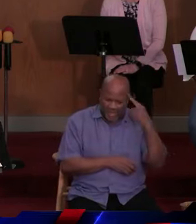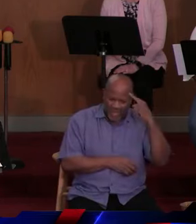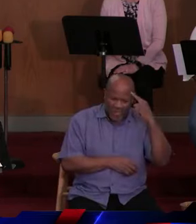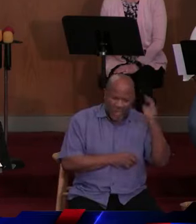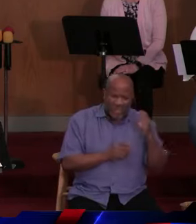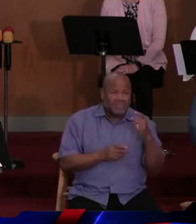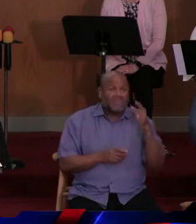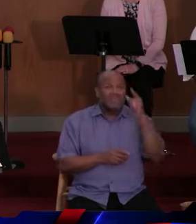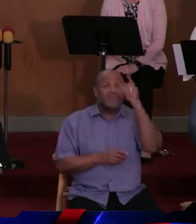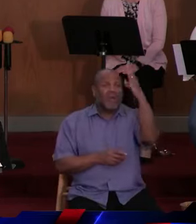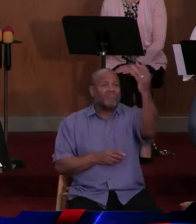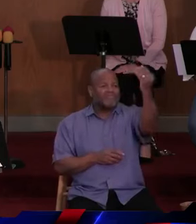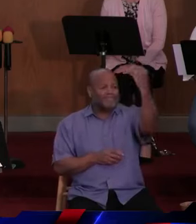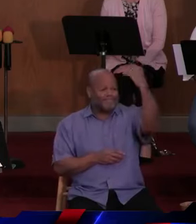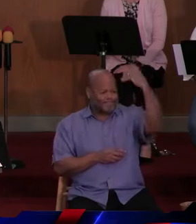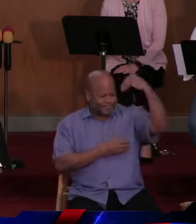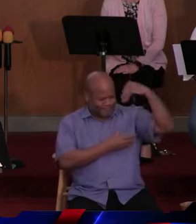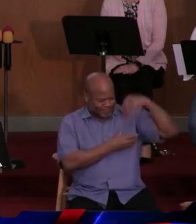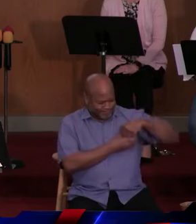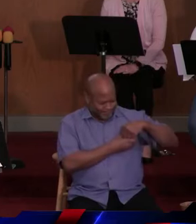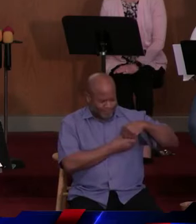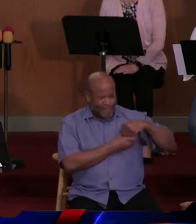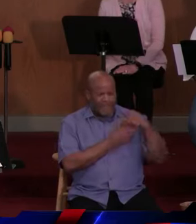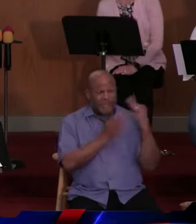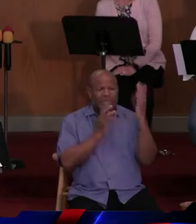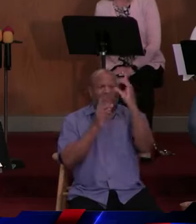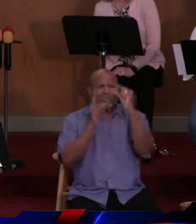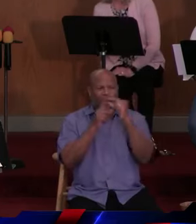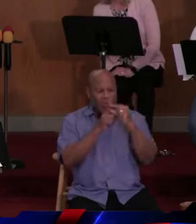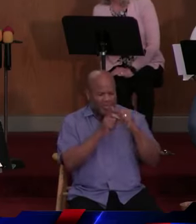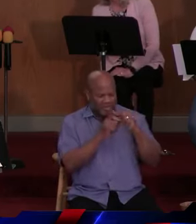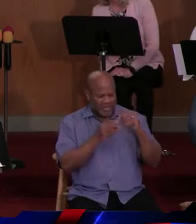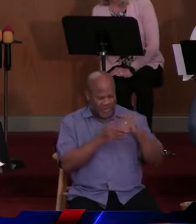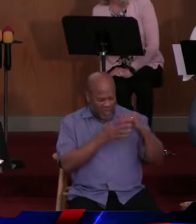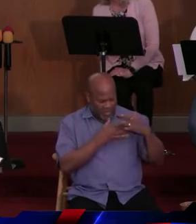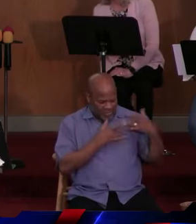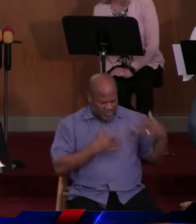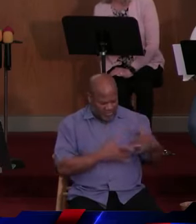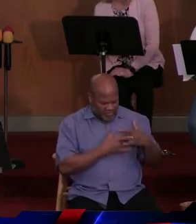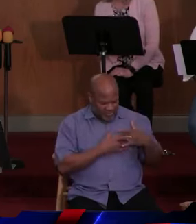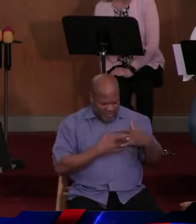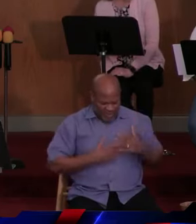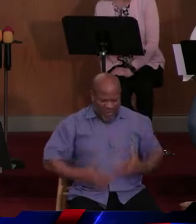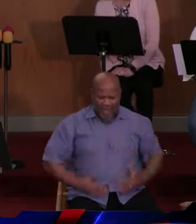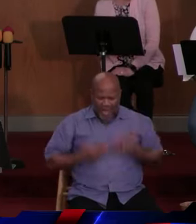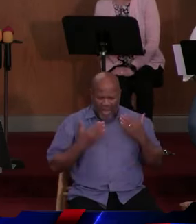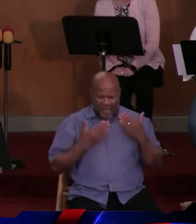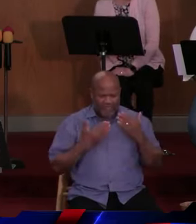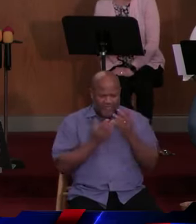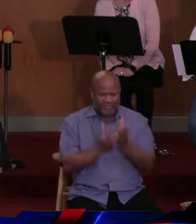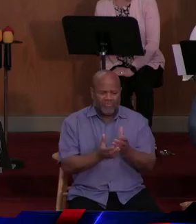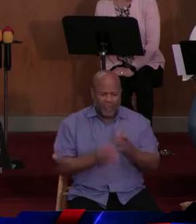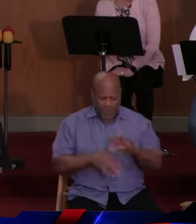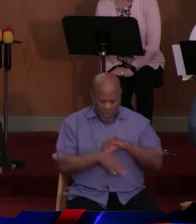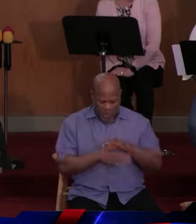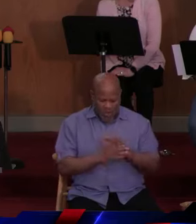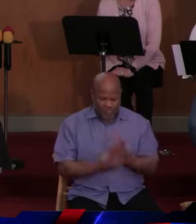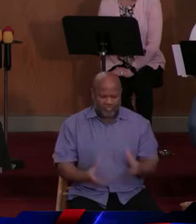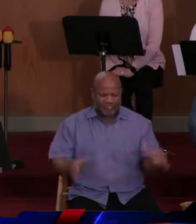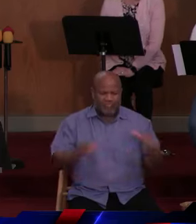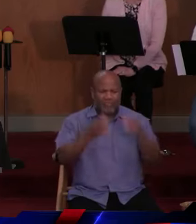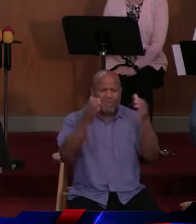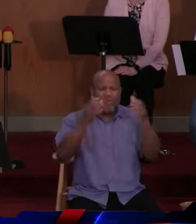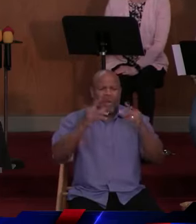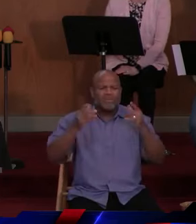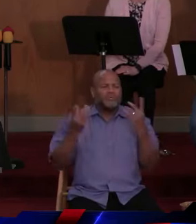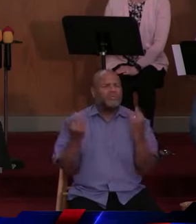vessels, but what we can do is let the words of our mouth and the meditation of our hearts be acceptable